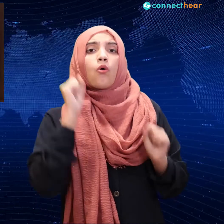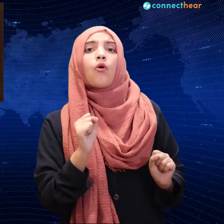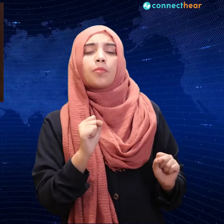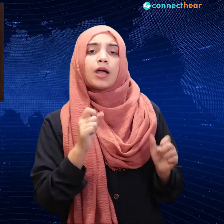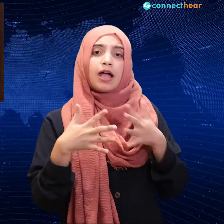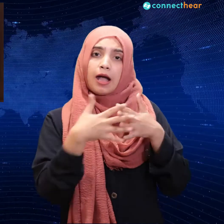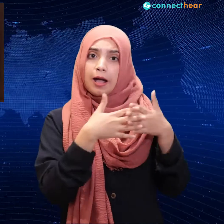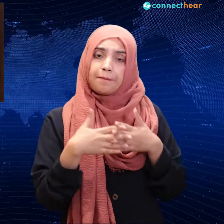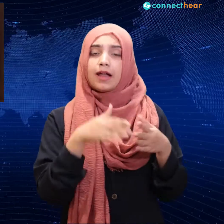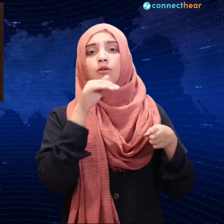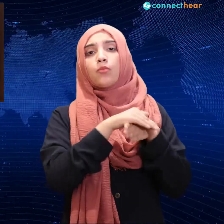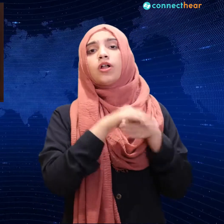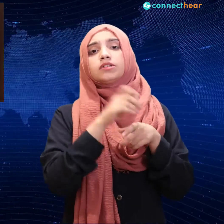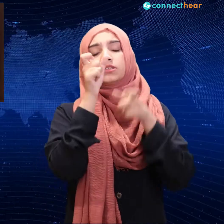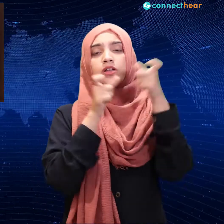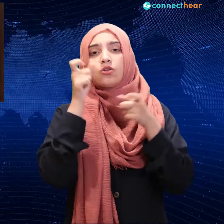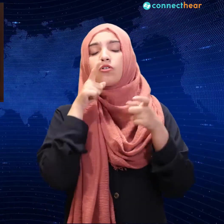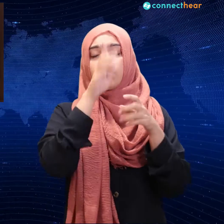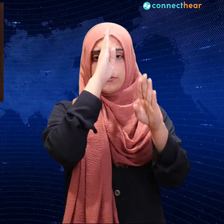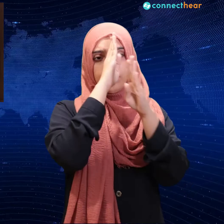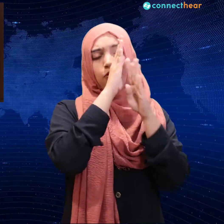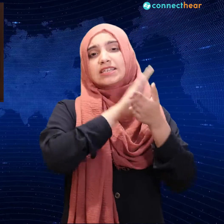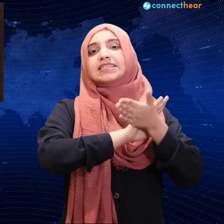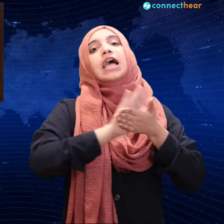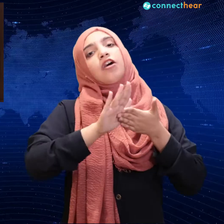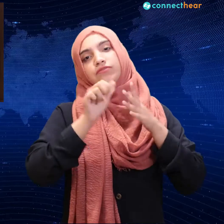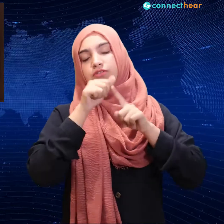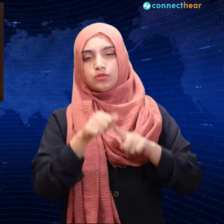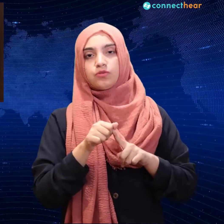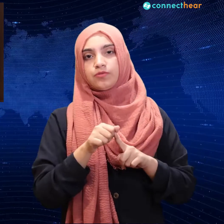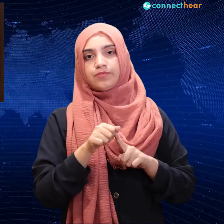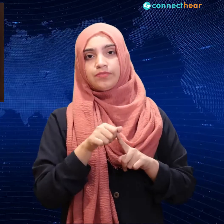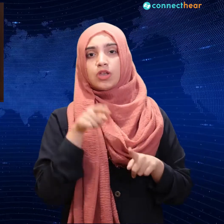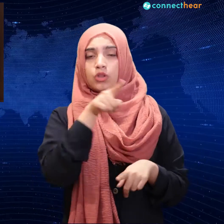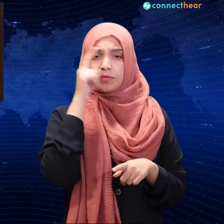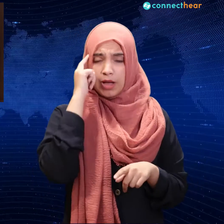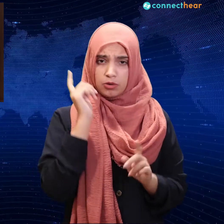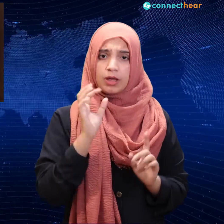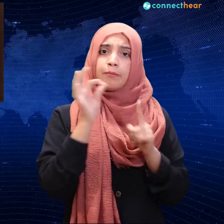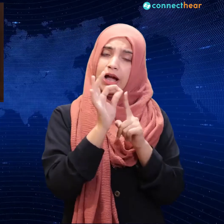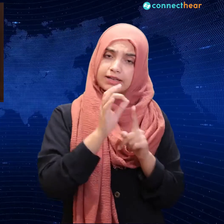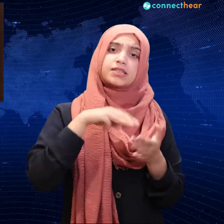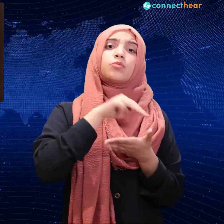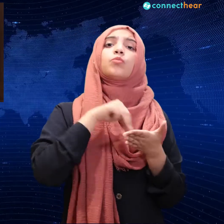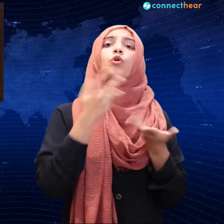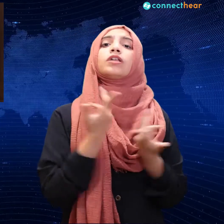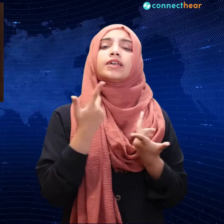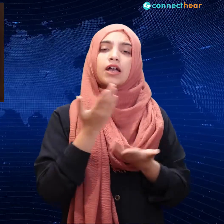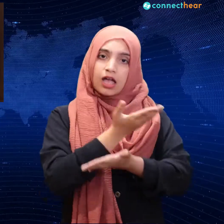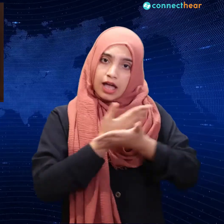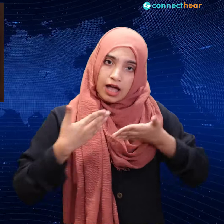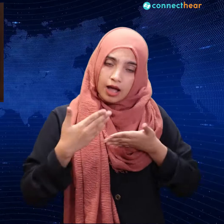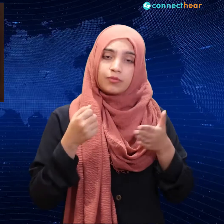politicians would listen to this. You know, Pakistan is the country. Just because we sided